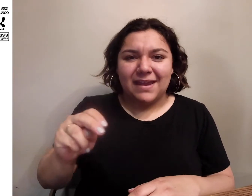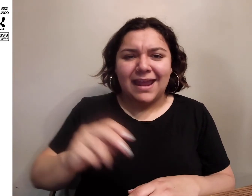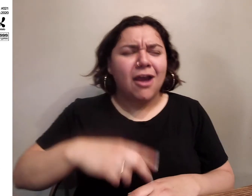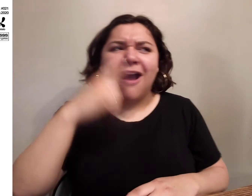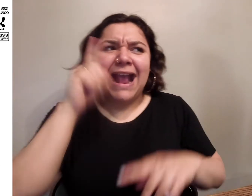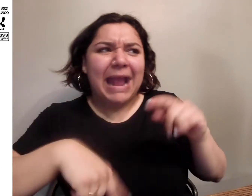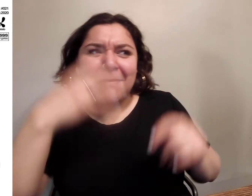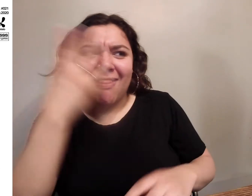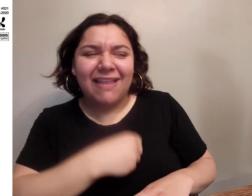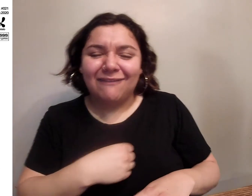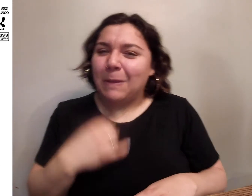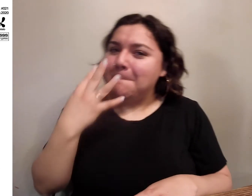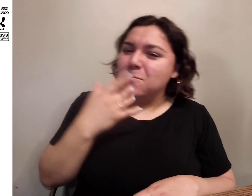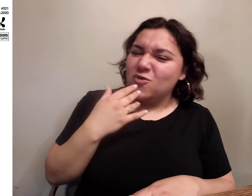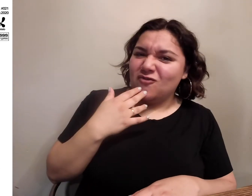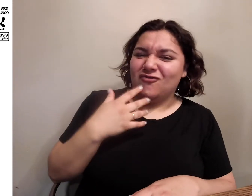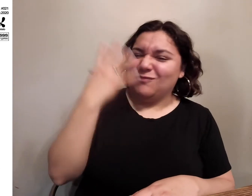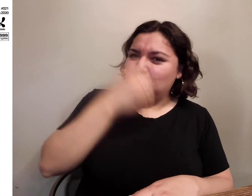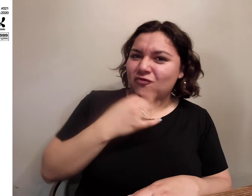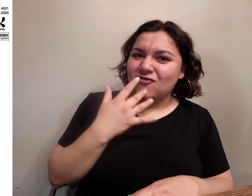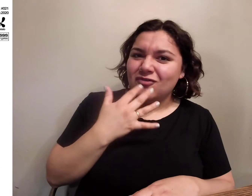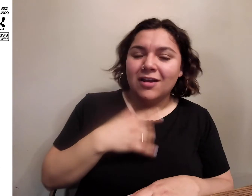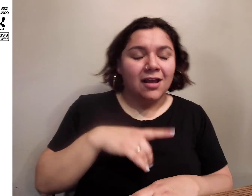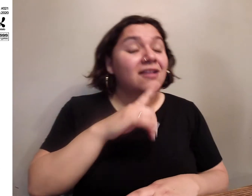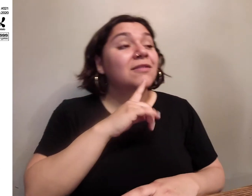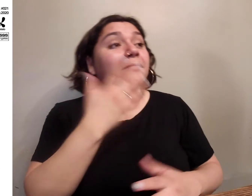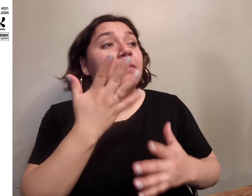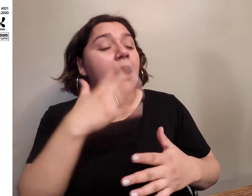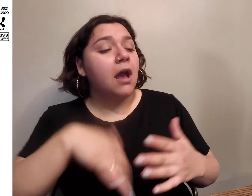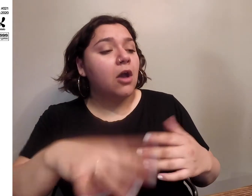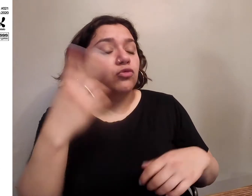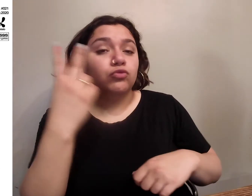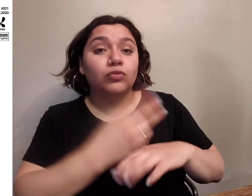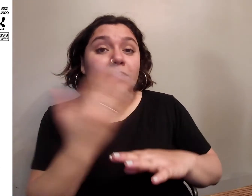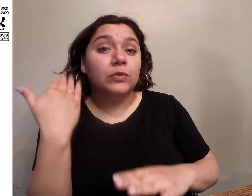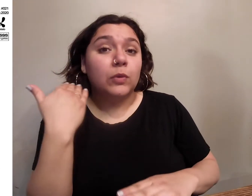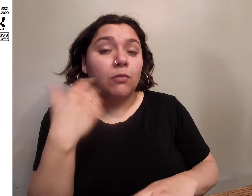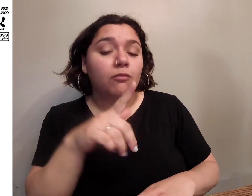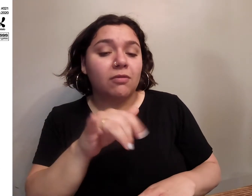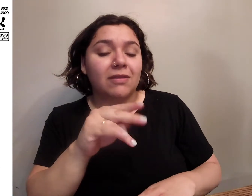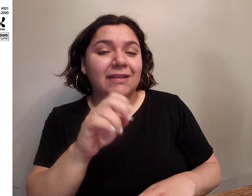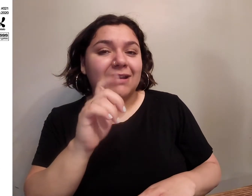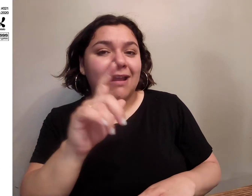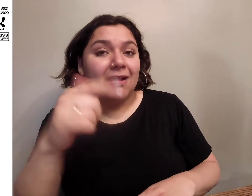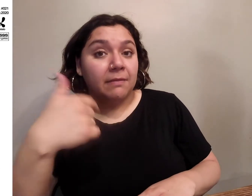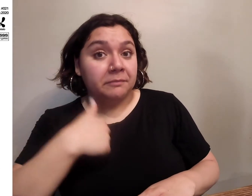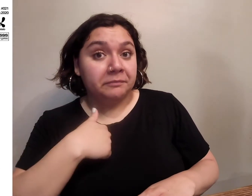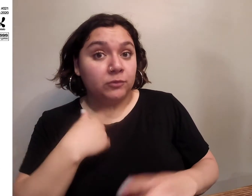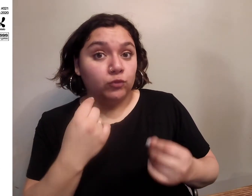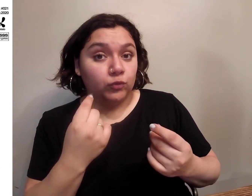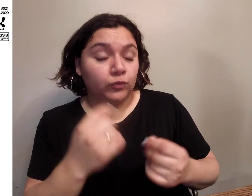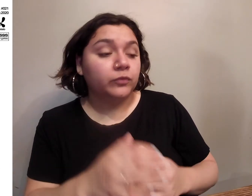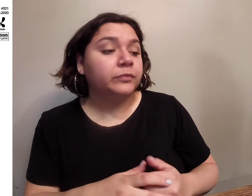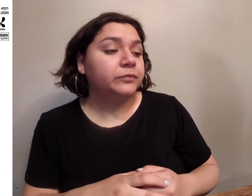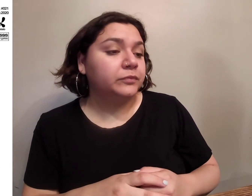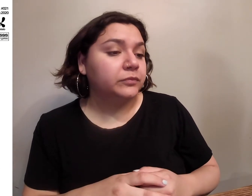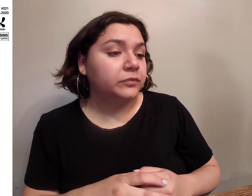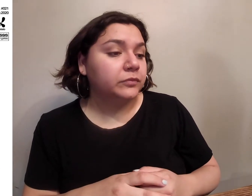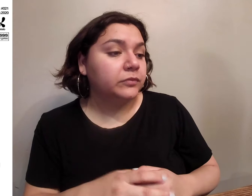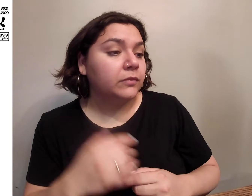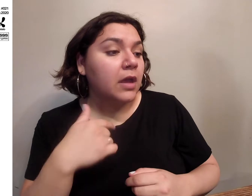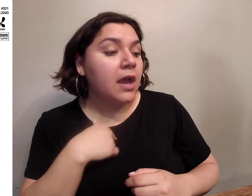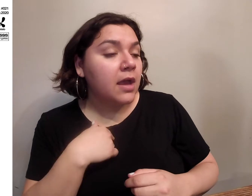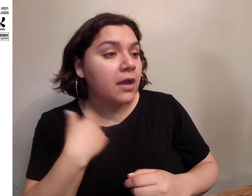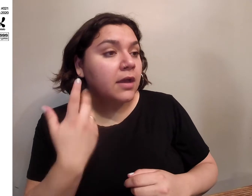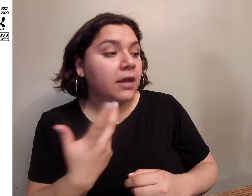it. About 2 days ago, Lynell, what I did was